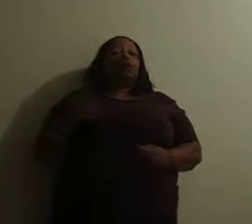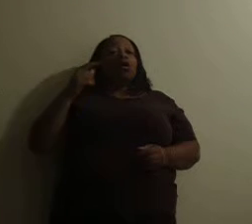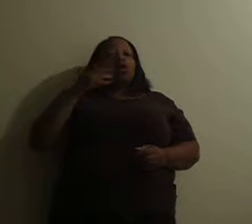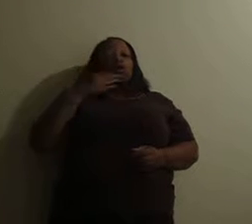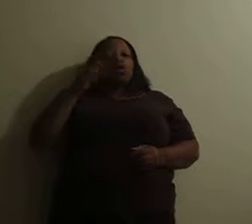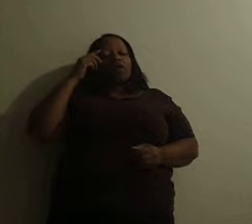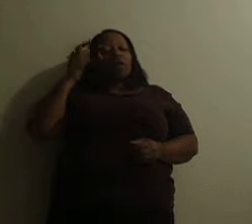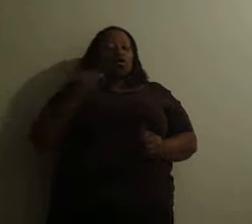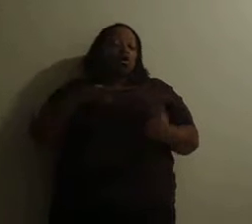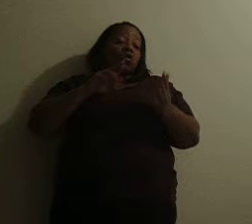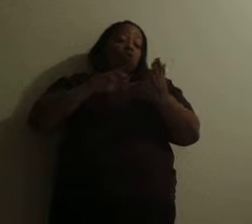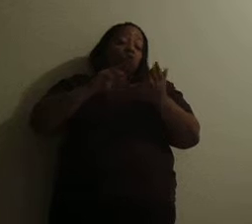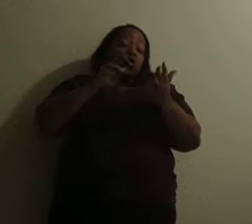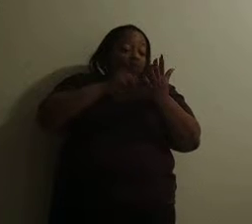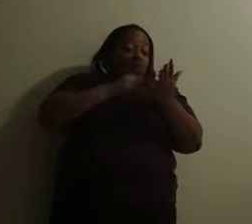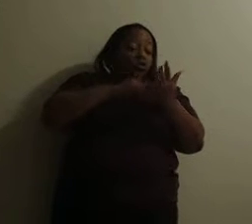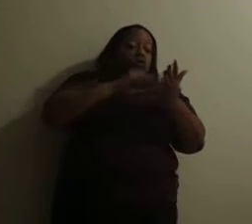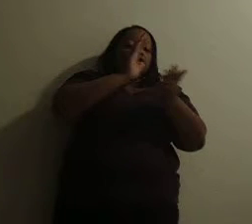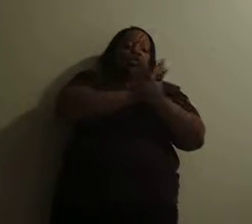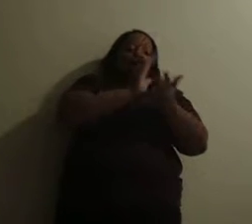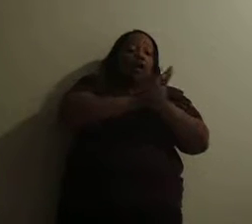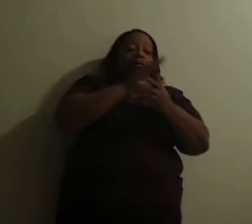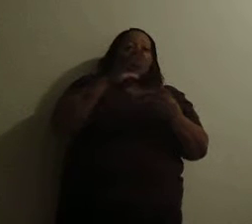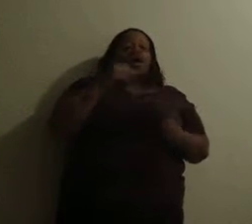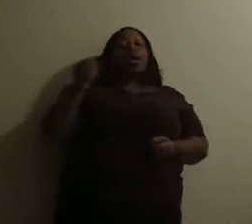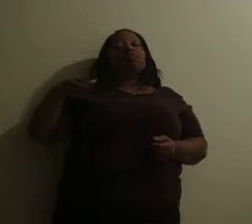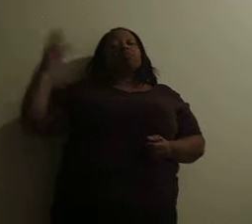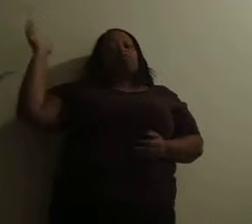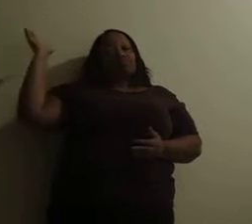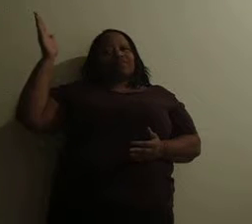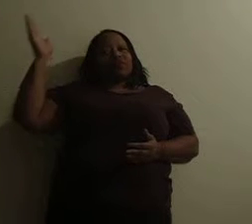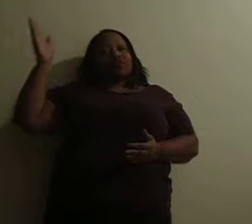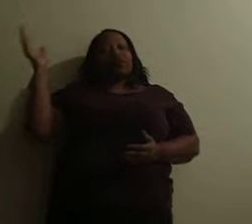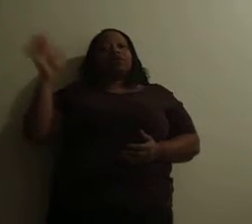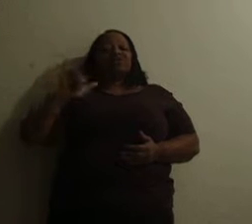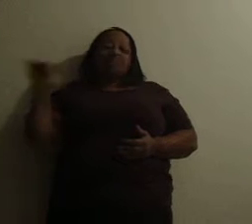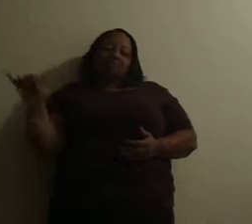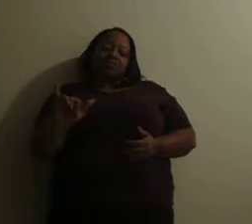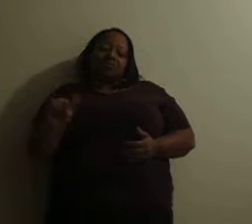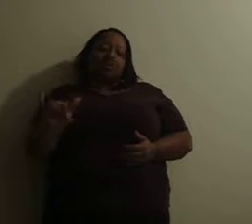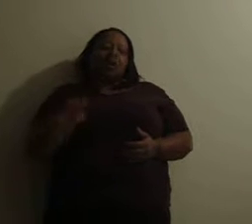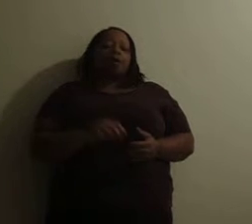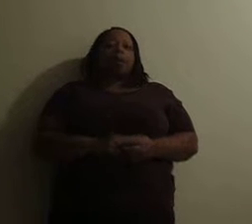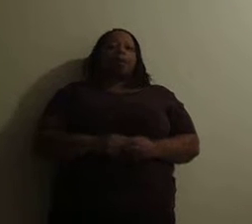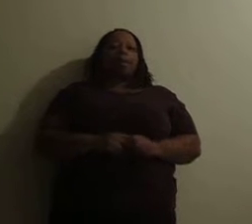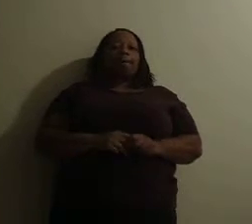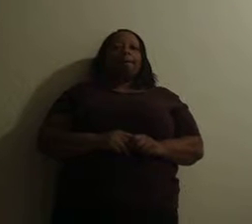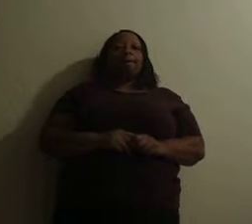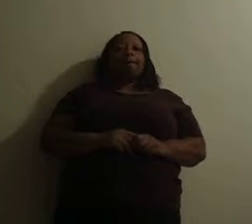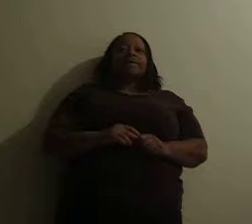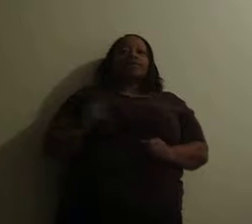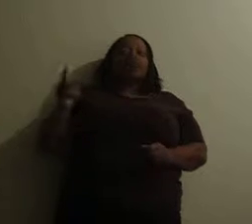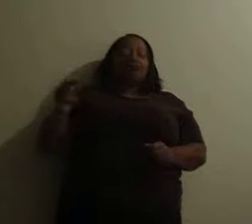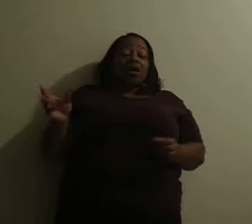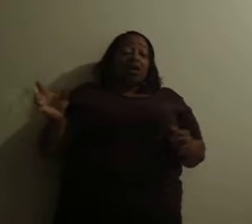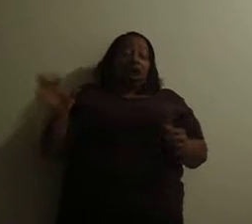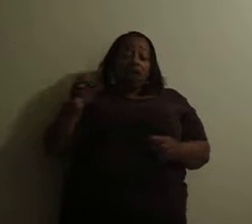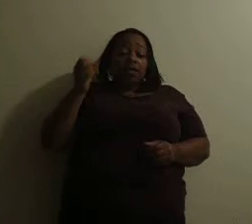is to bring the information from the different sources into one cohesive piece at the end. So it's sort of like writing a